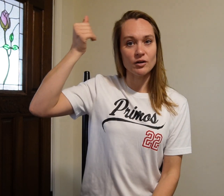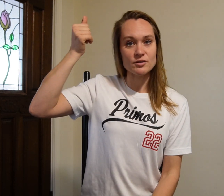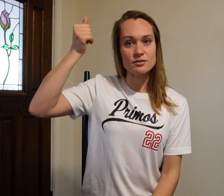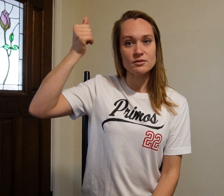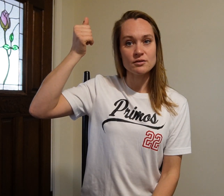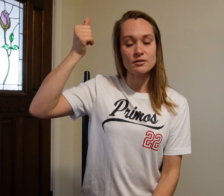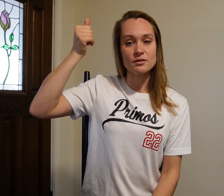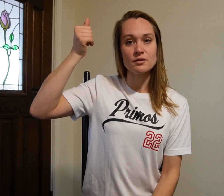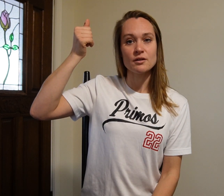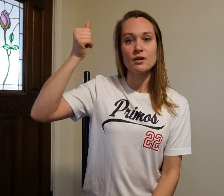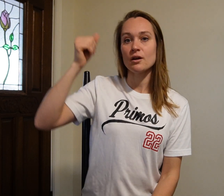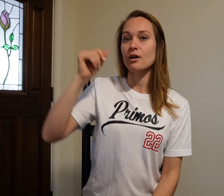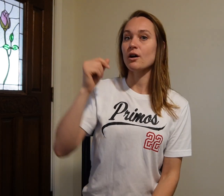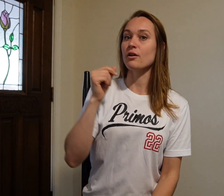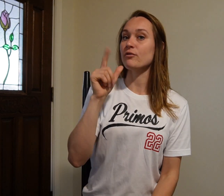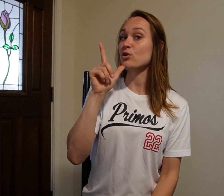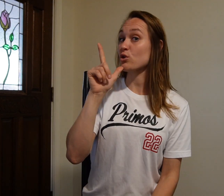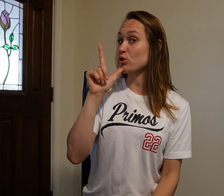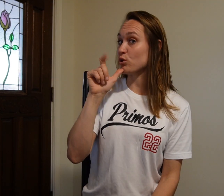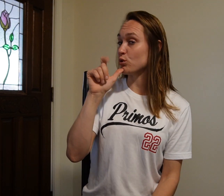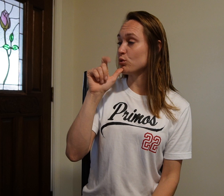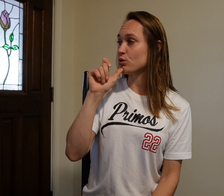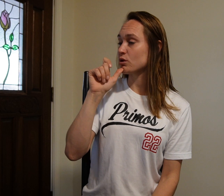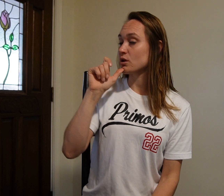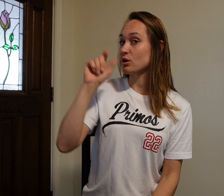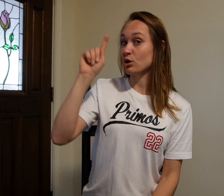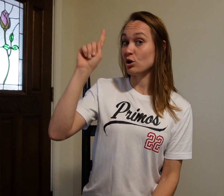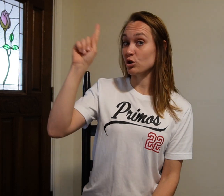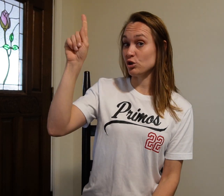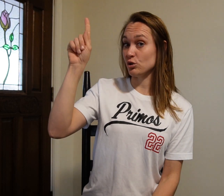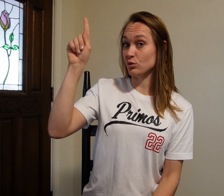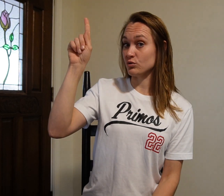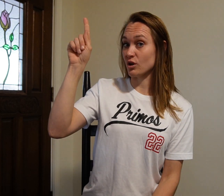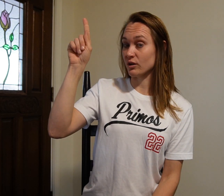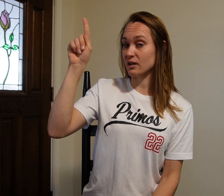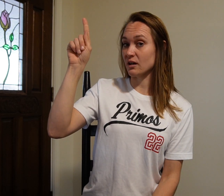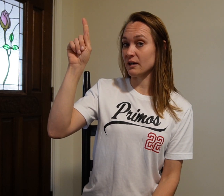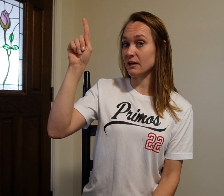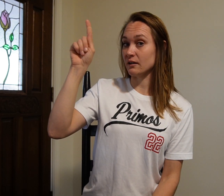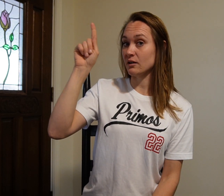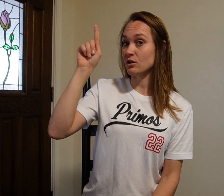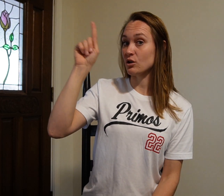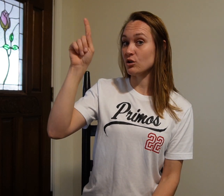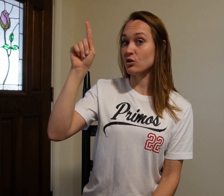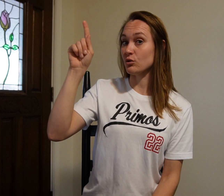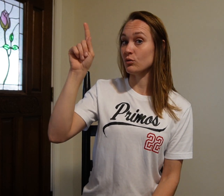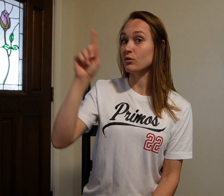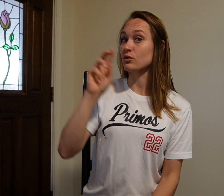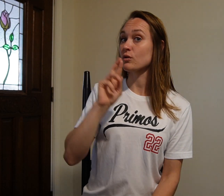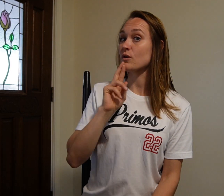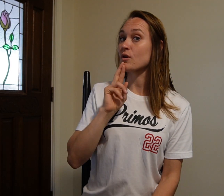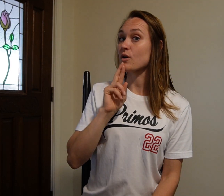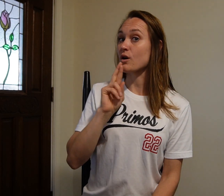because of who you, talking to God again, you